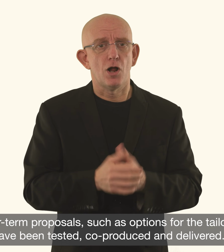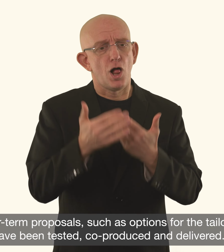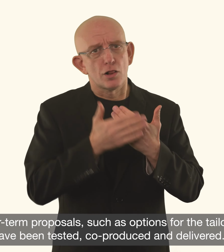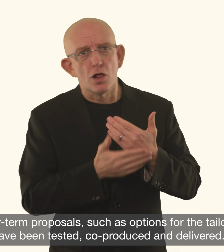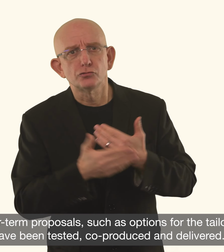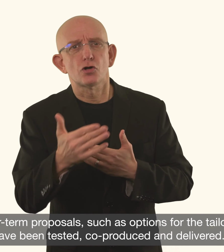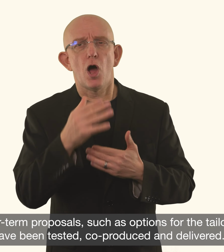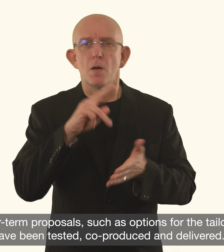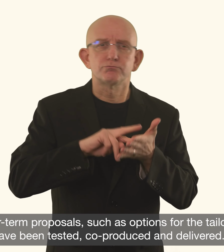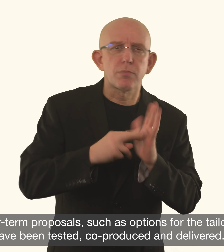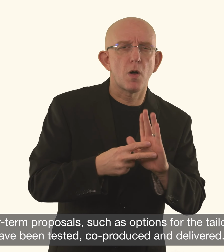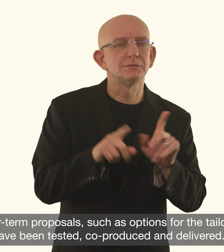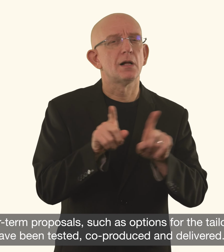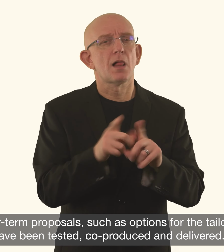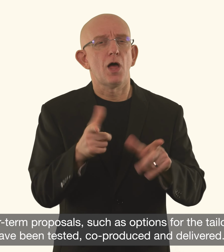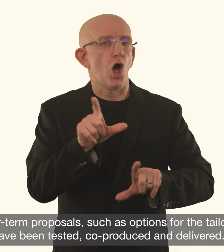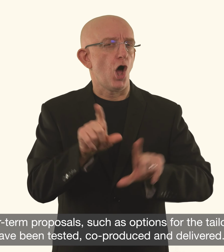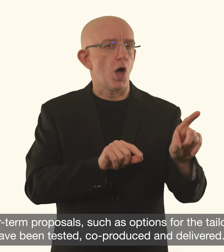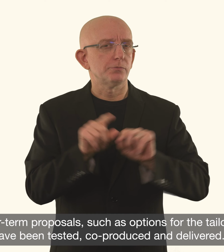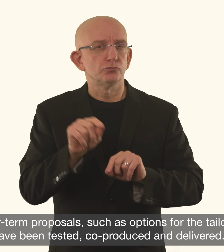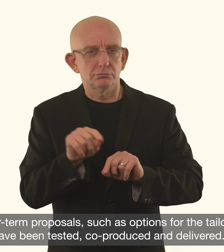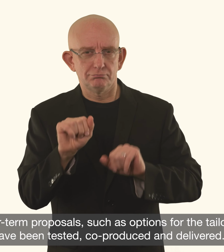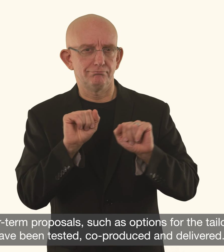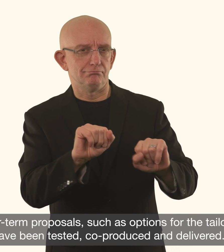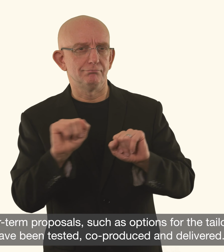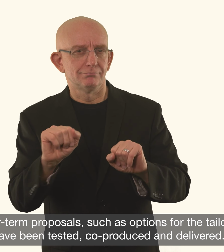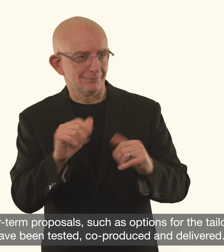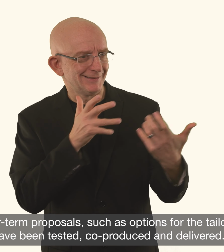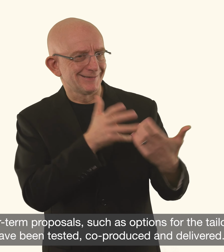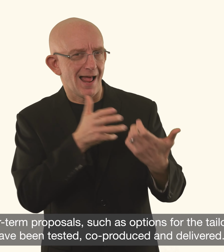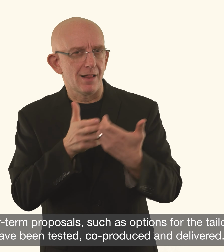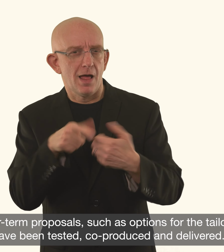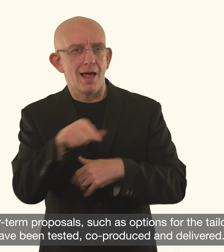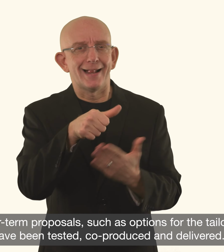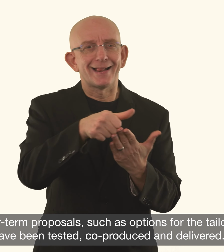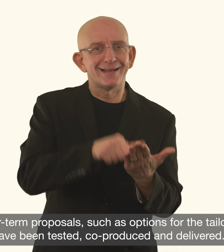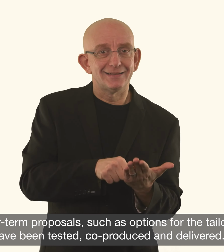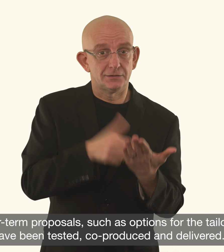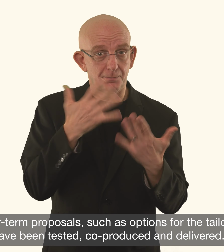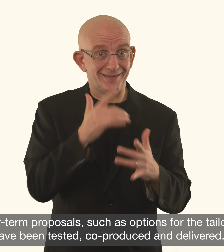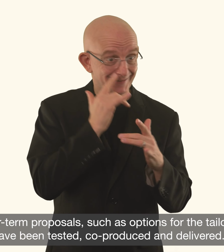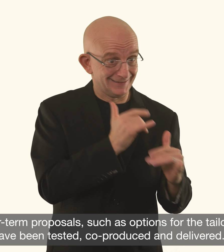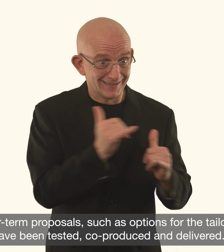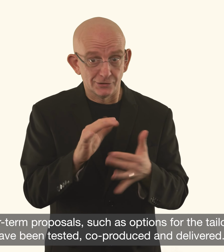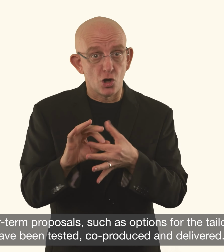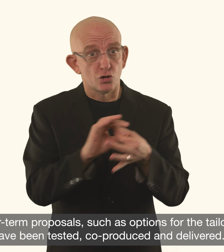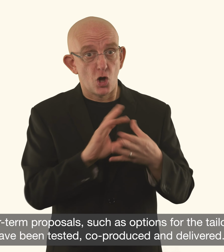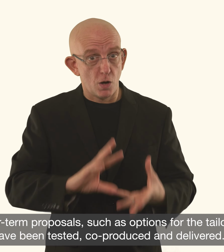5. Longer-term proposals, such as options for the tailored list, have been tested, co-produced and